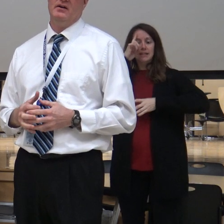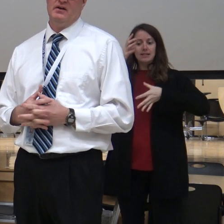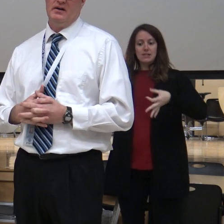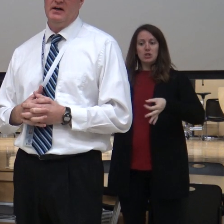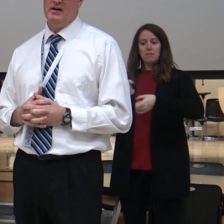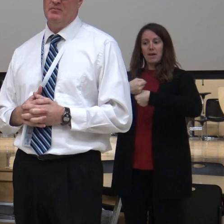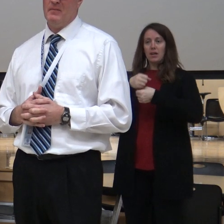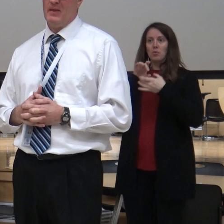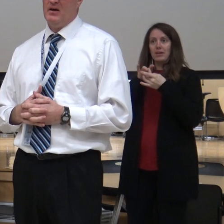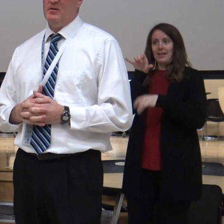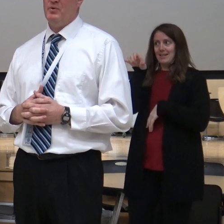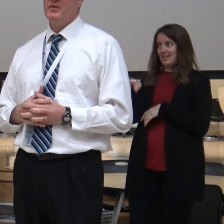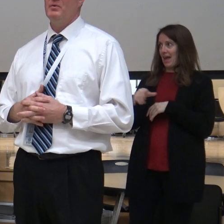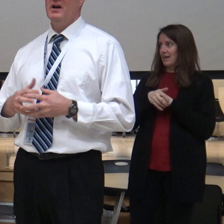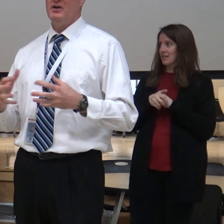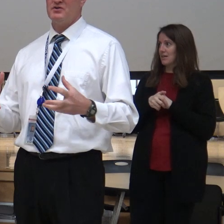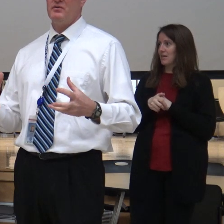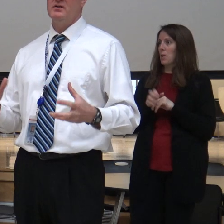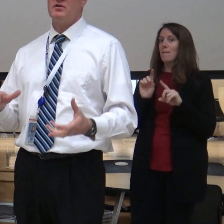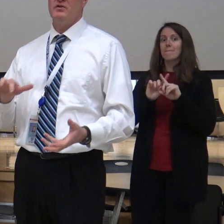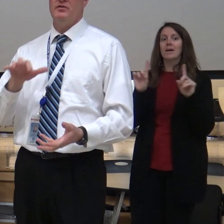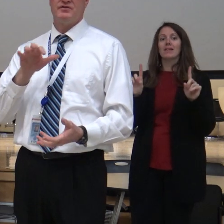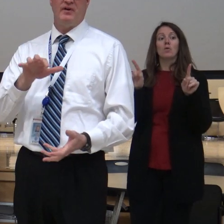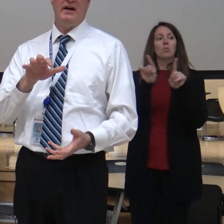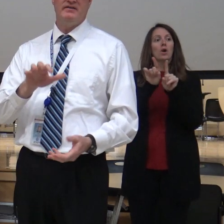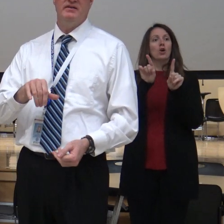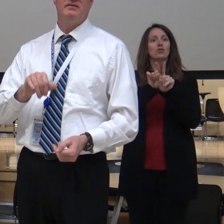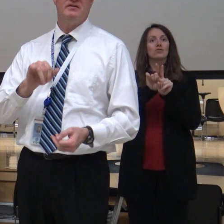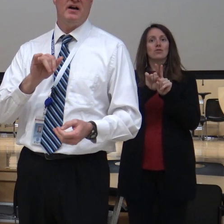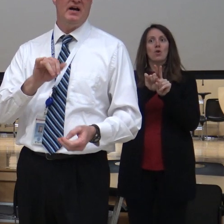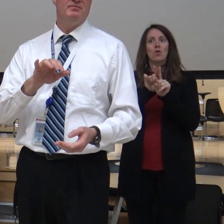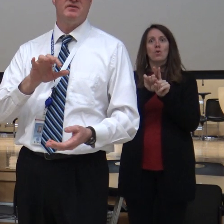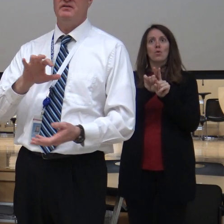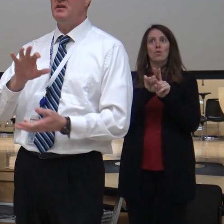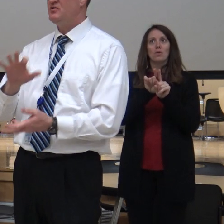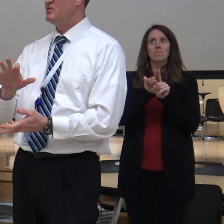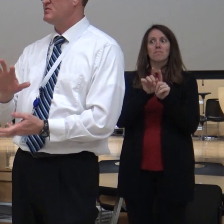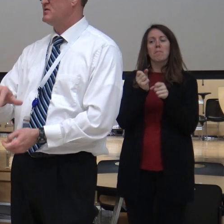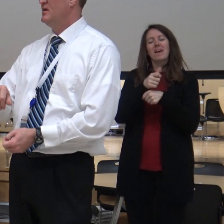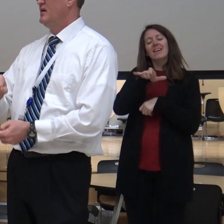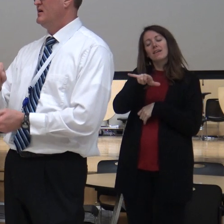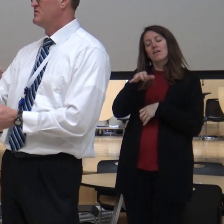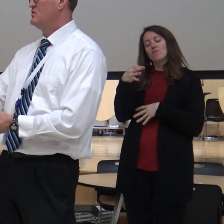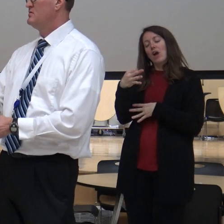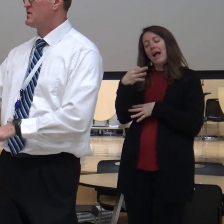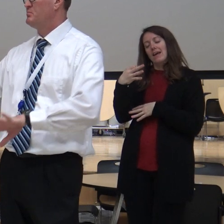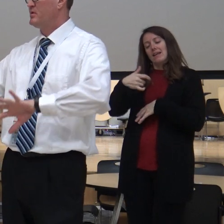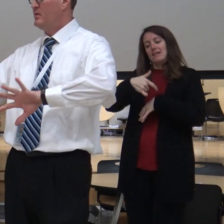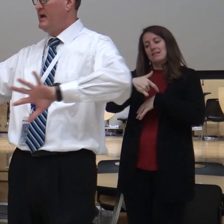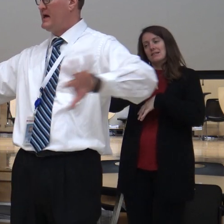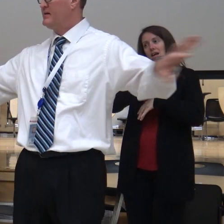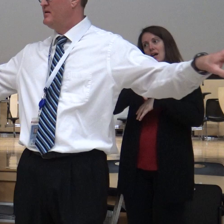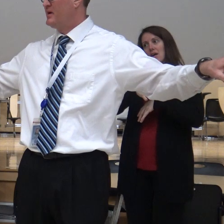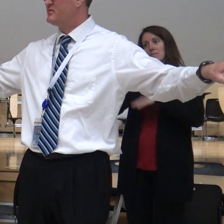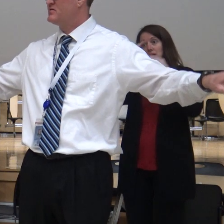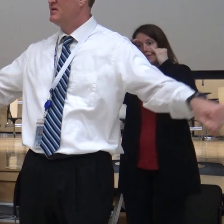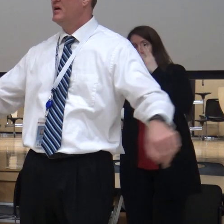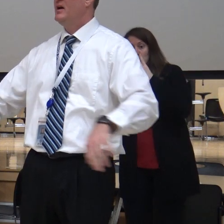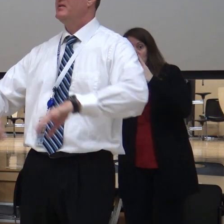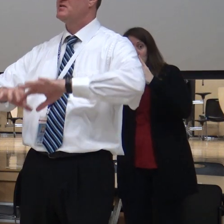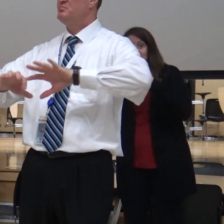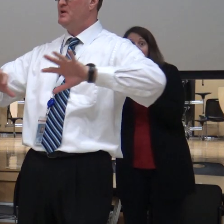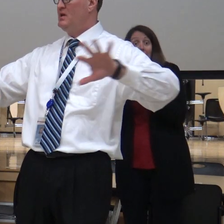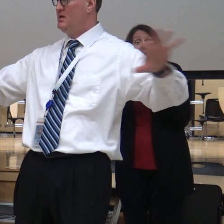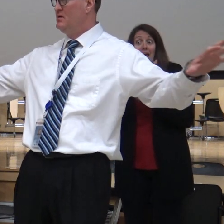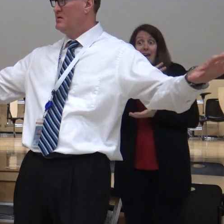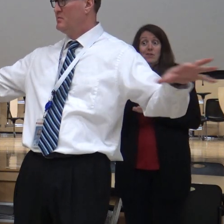that. But then we also then turn those Fridays into times that teachers and students can put away academics